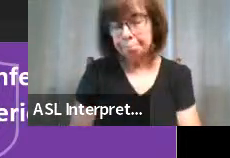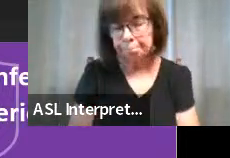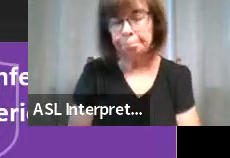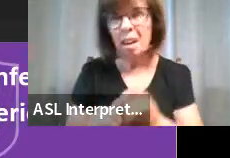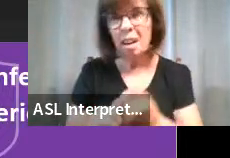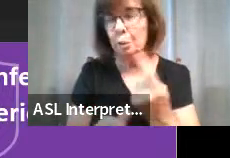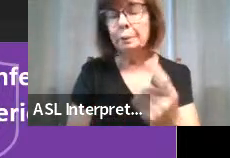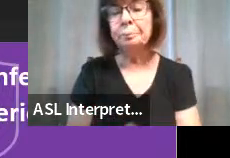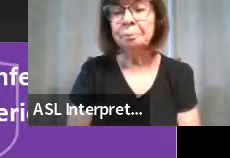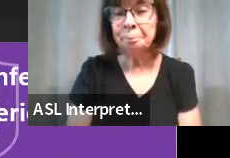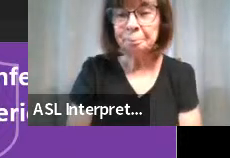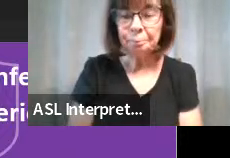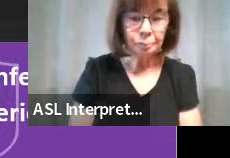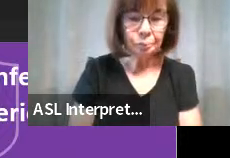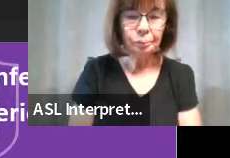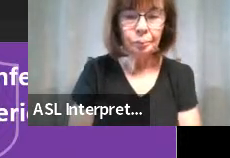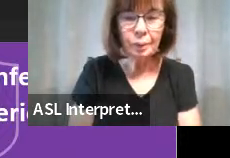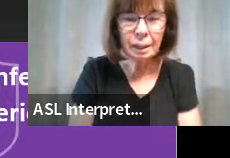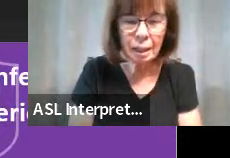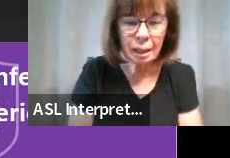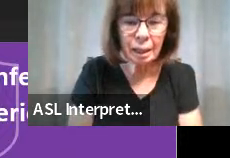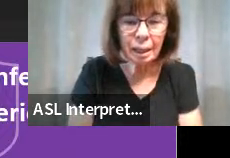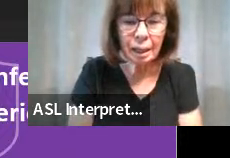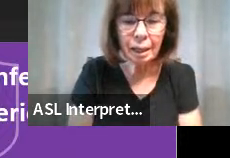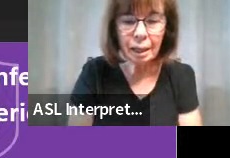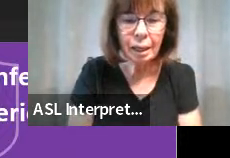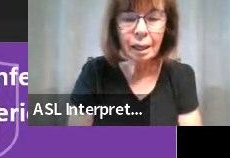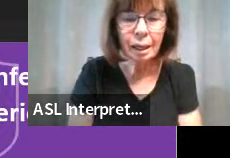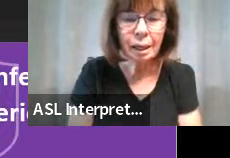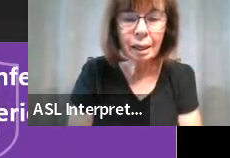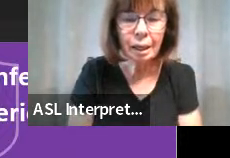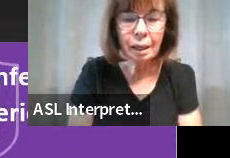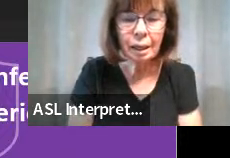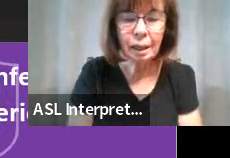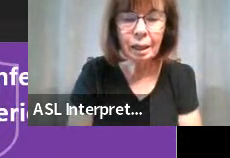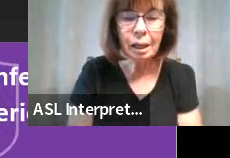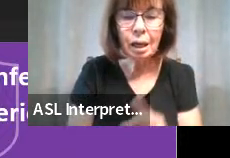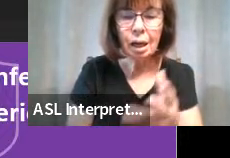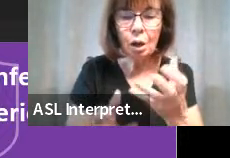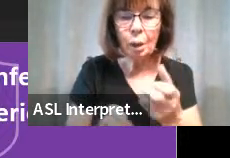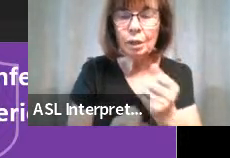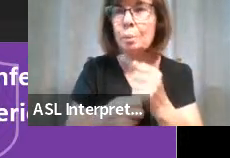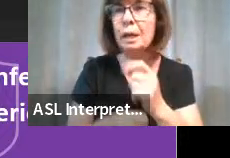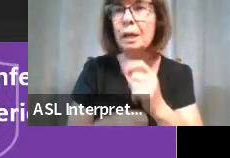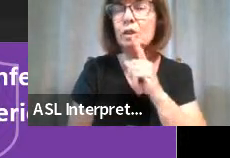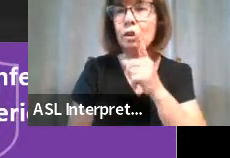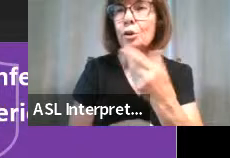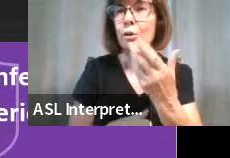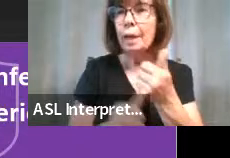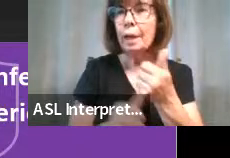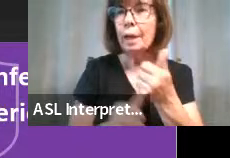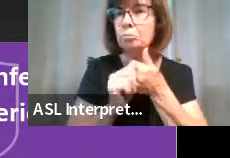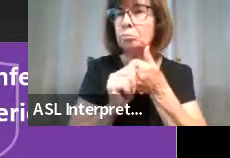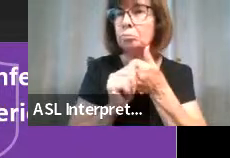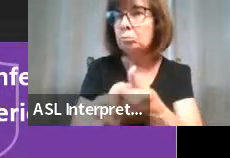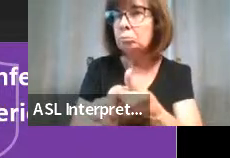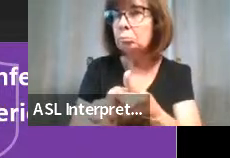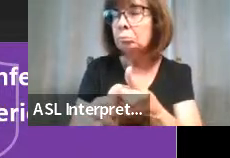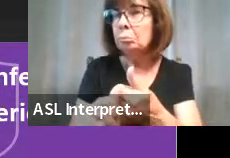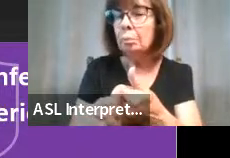immunization director. So just want to make sure that I stay on track. So I want to go and directly jump into